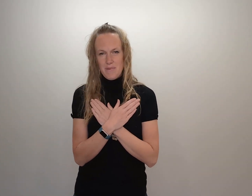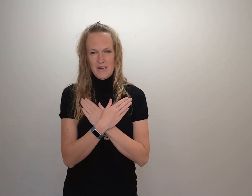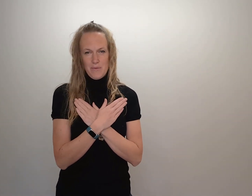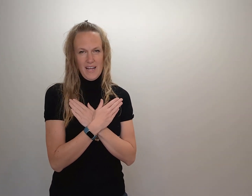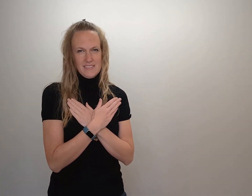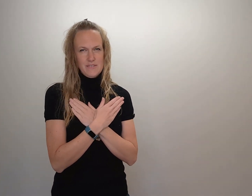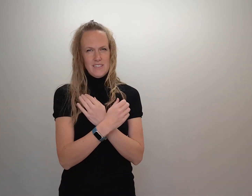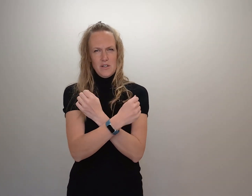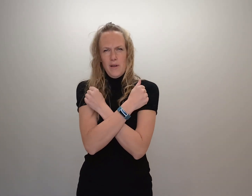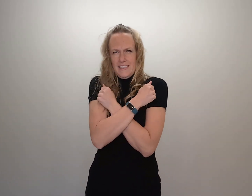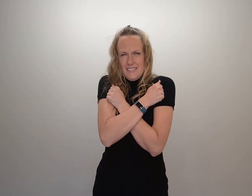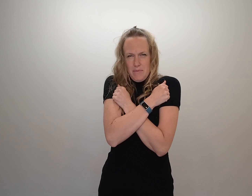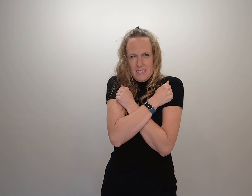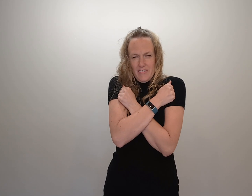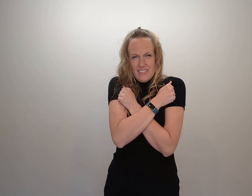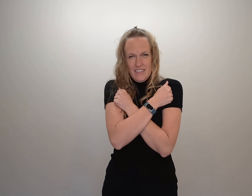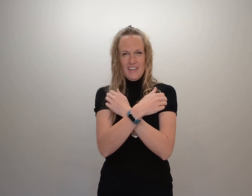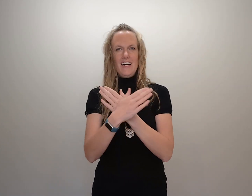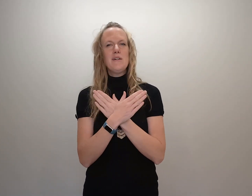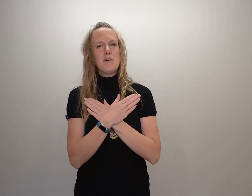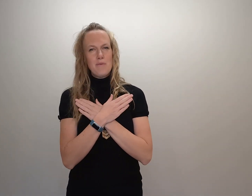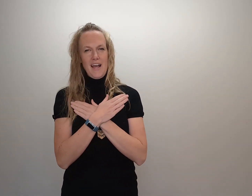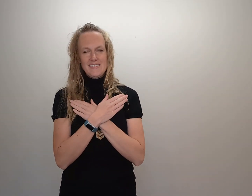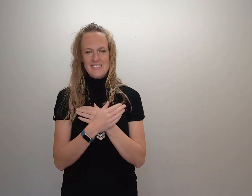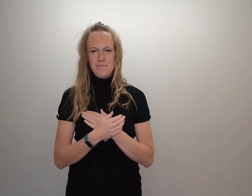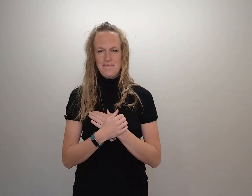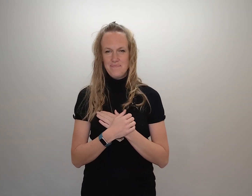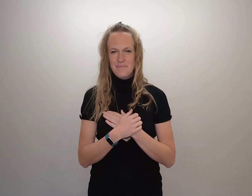my rest. So it's not quite the same as giving yourself a hug, but rest.